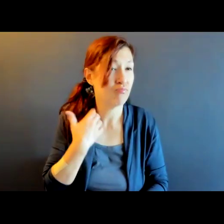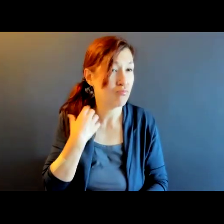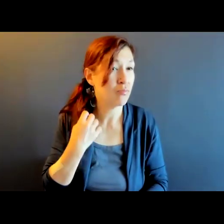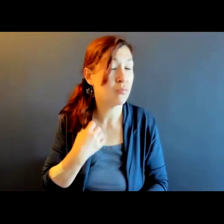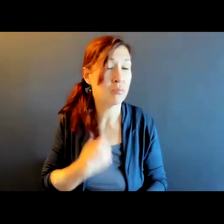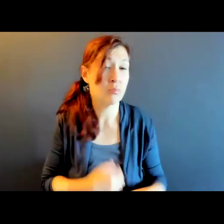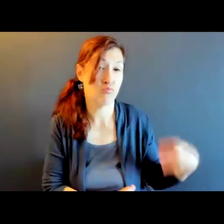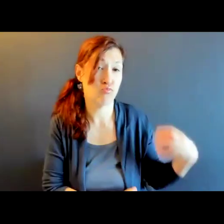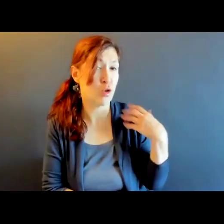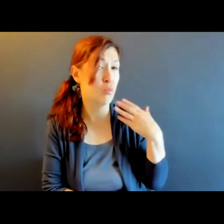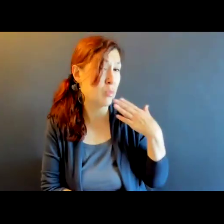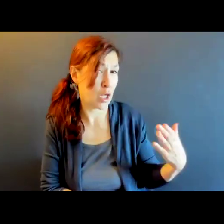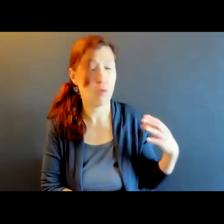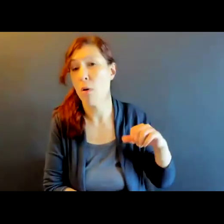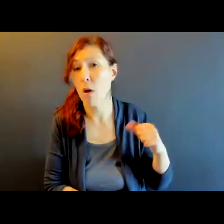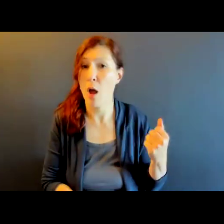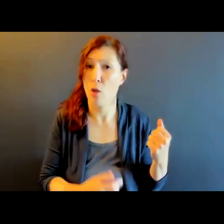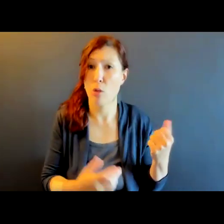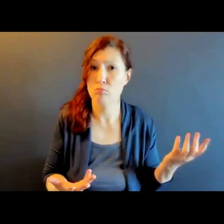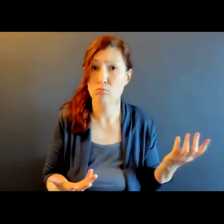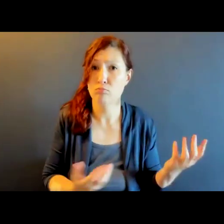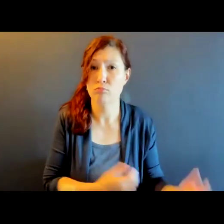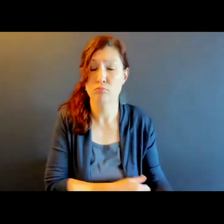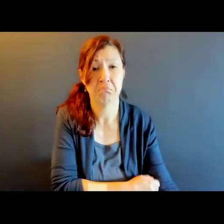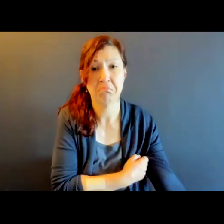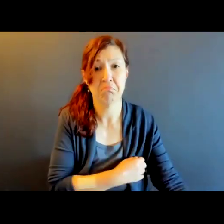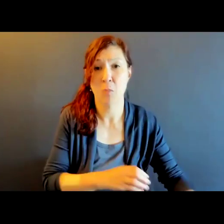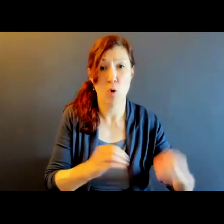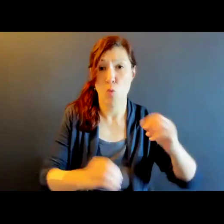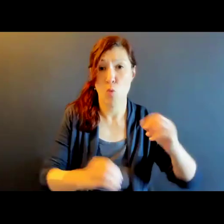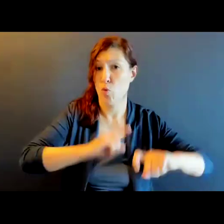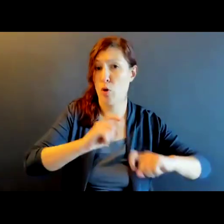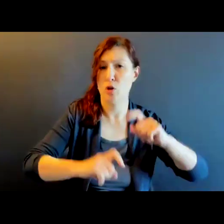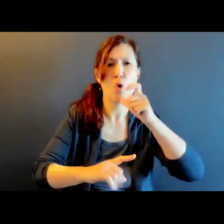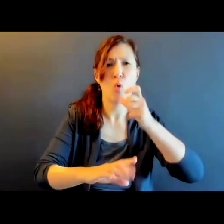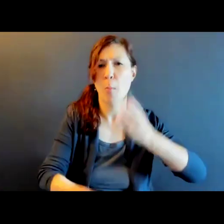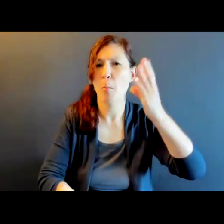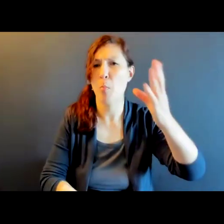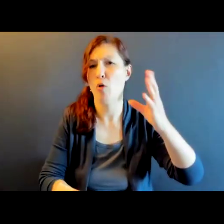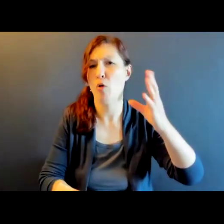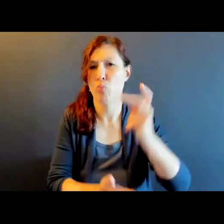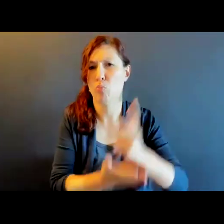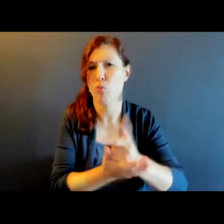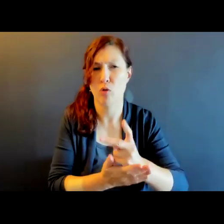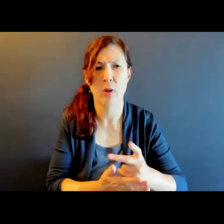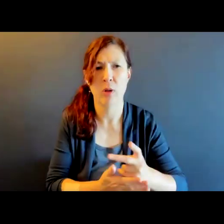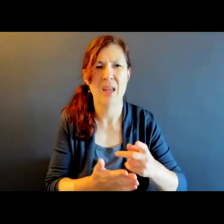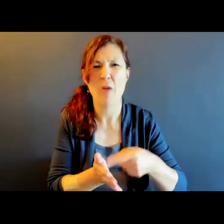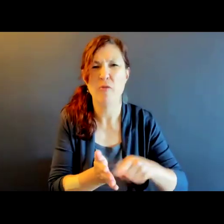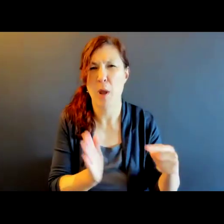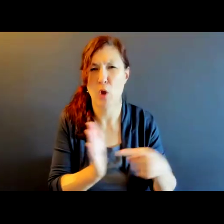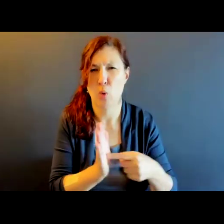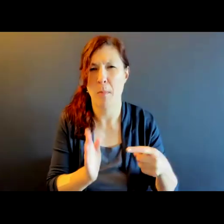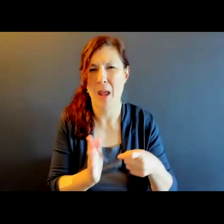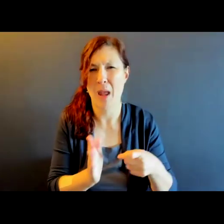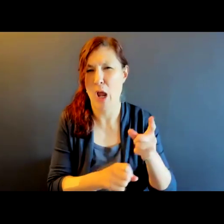you. Questions? No. There are no further questions. I'll now entertain a motion to approve the payment of annual membership